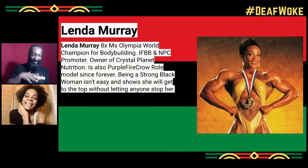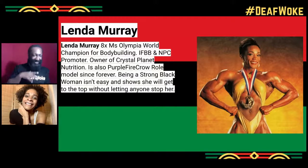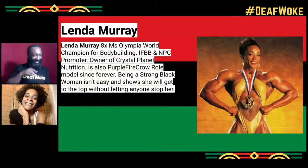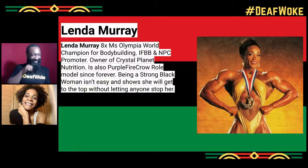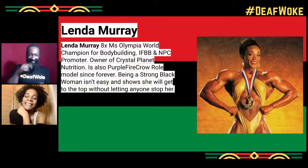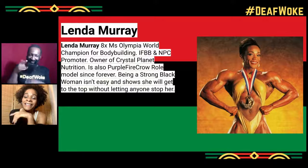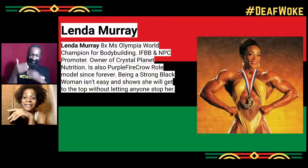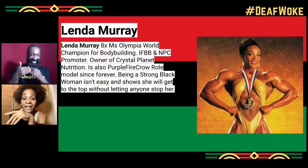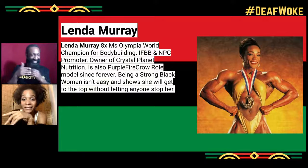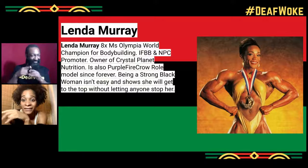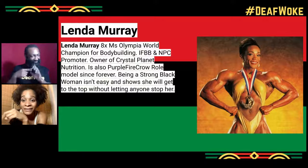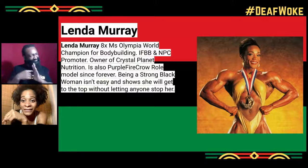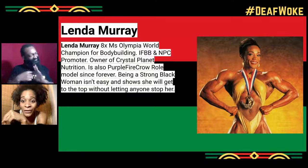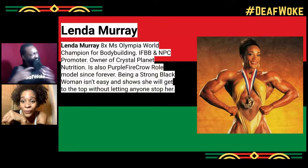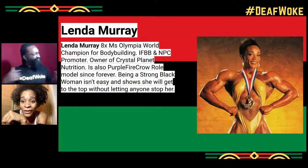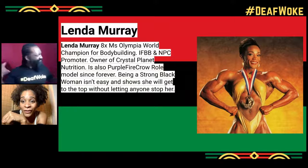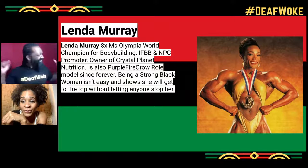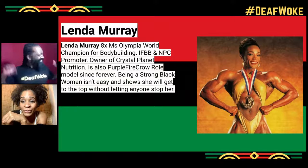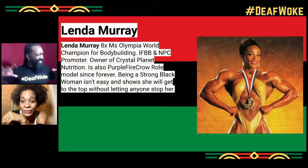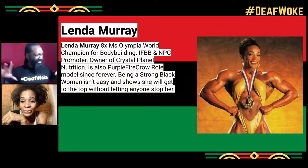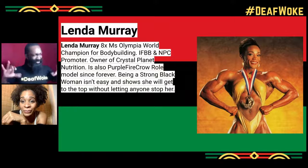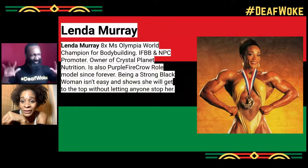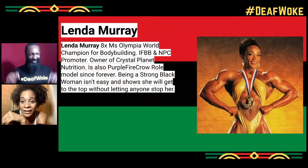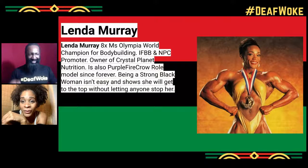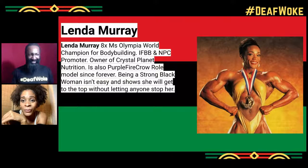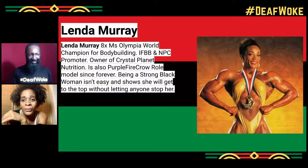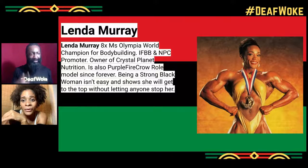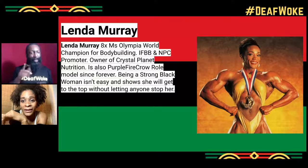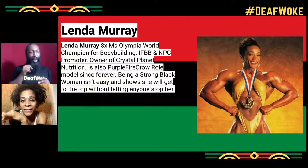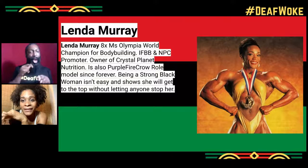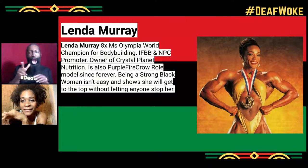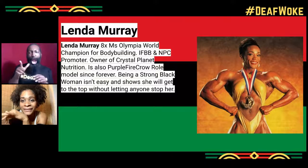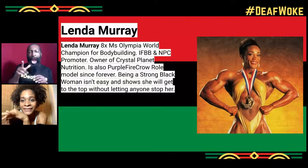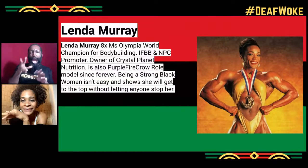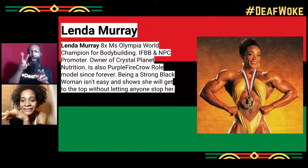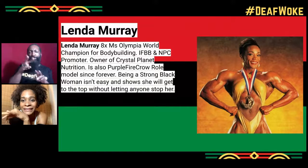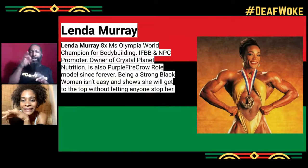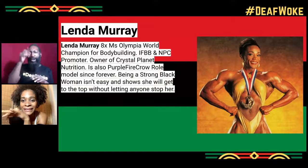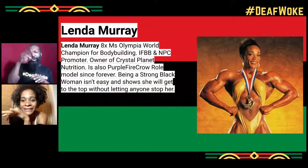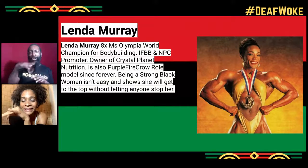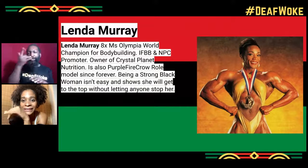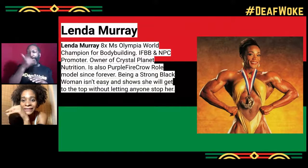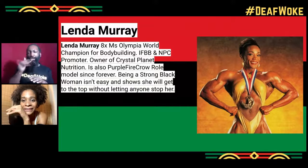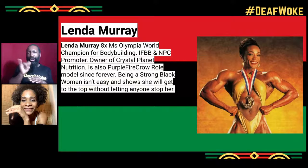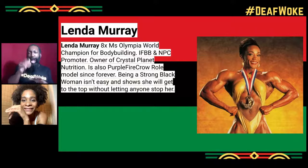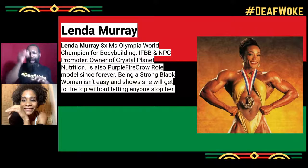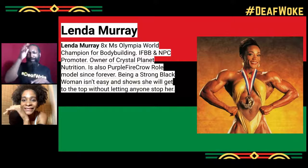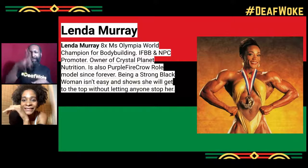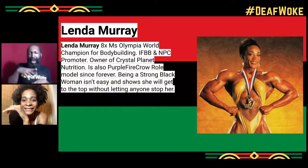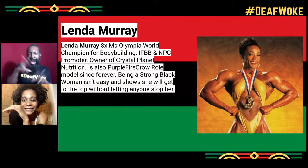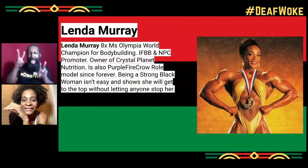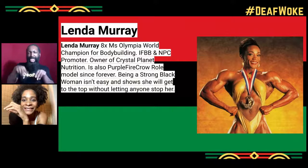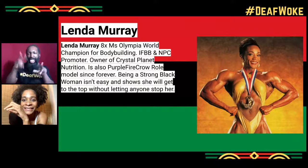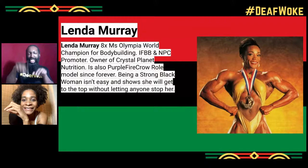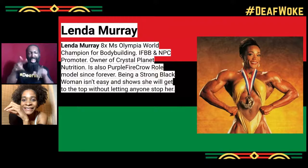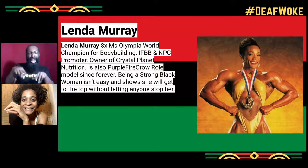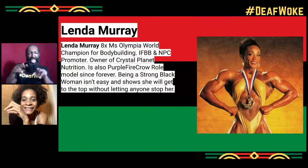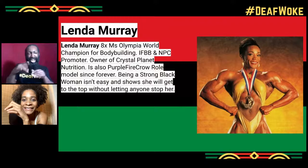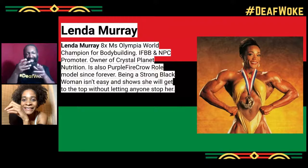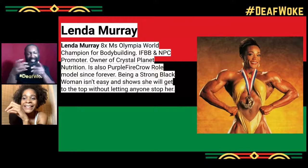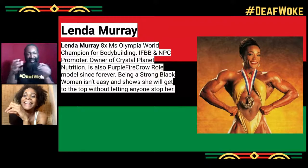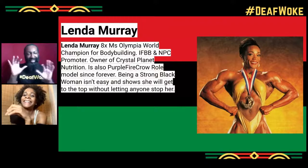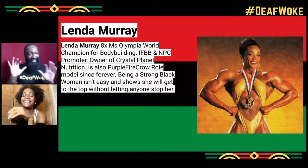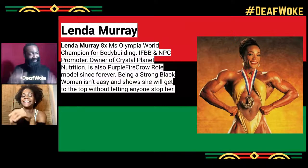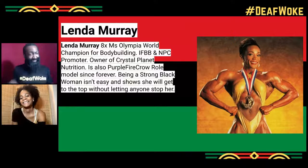up admiring when I was little. Really? Wow. It ain't easy. It ain't easy having that physique. You